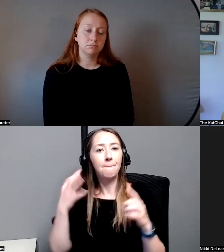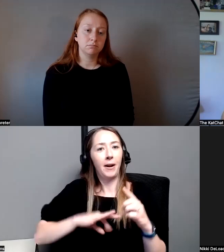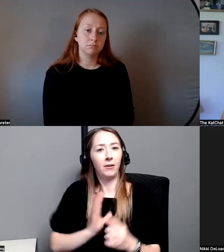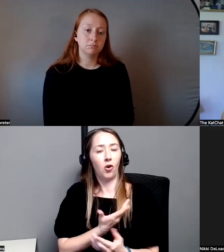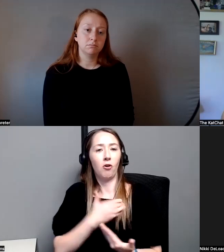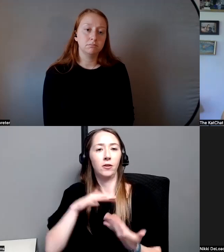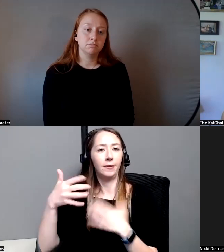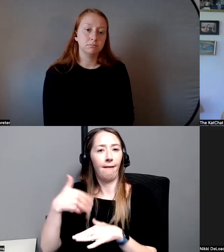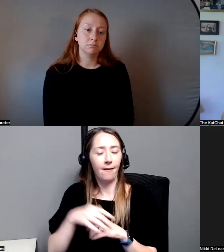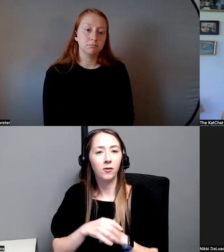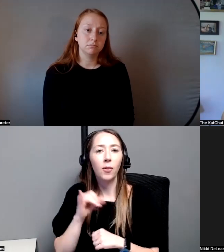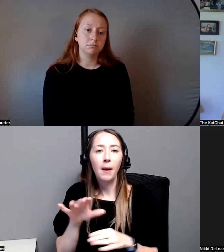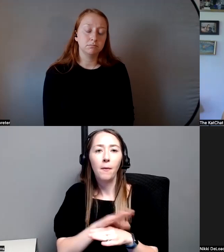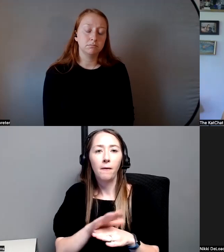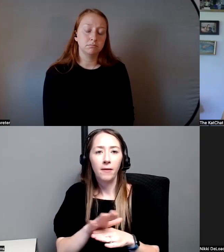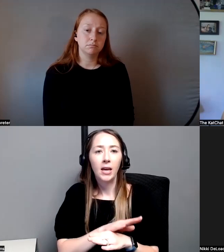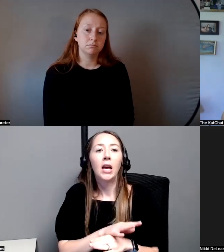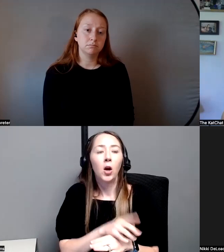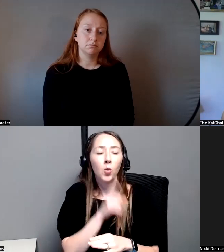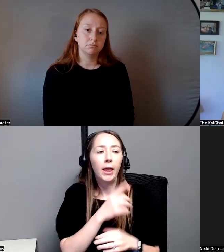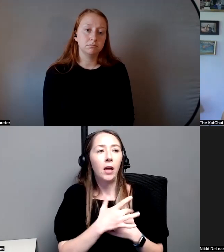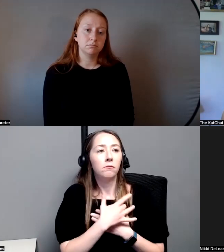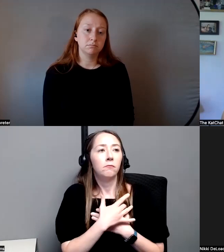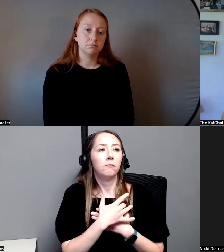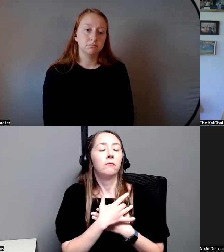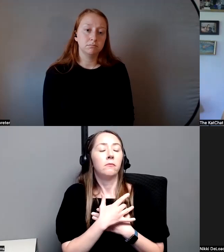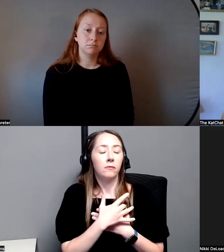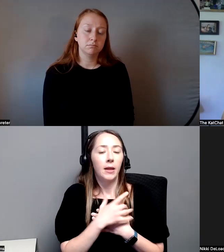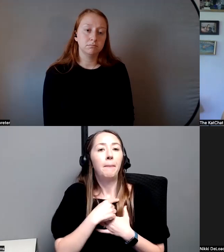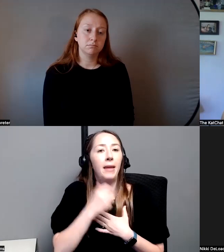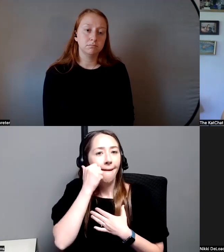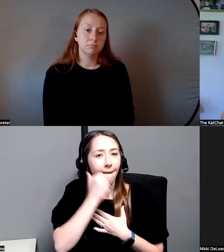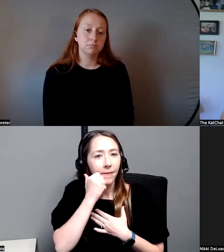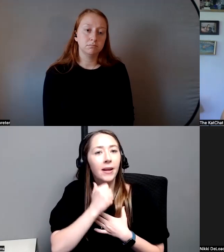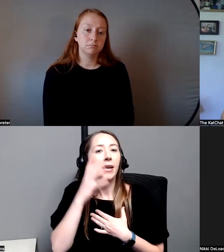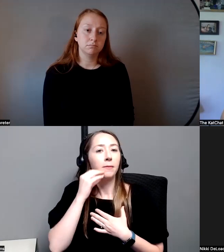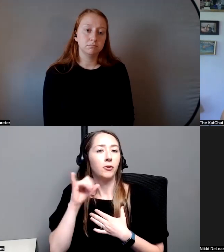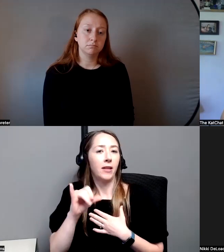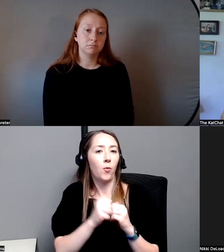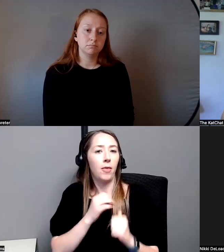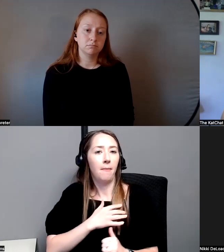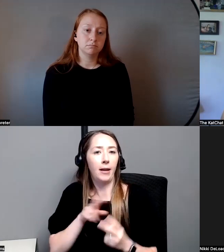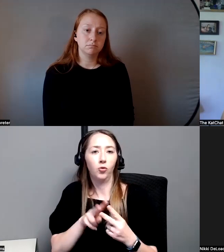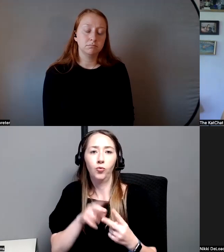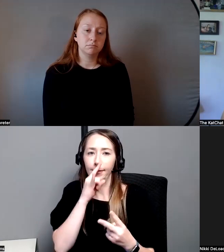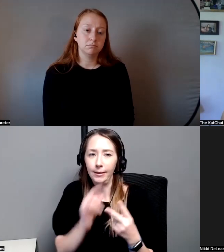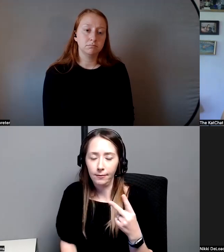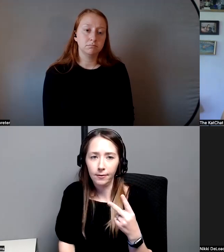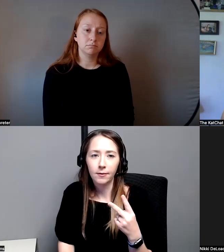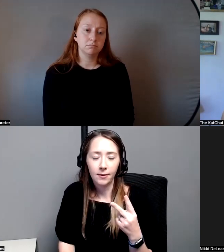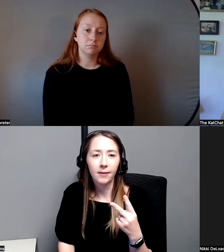meant a lot to me as a mother who goes through that with my own children. And the way that we told it and the way that